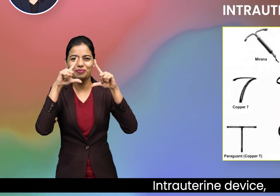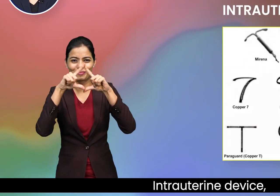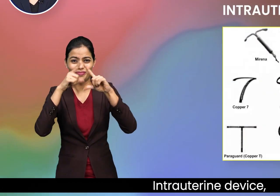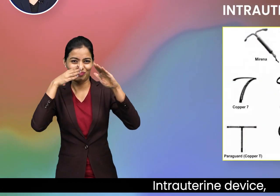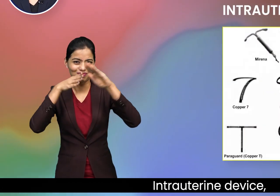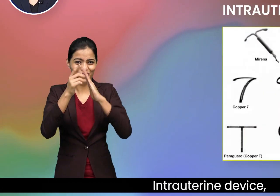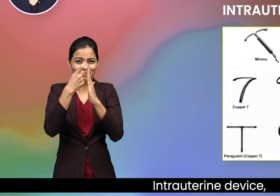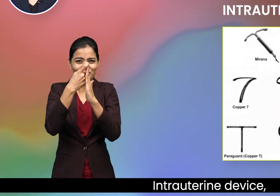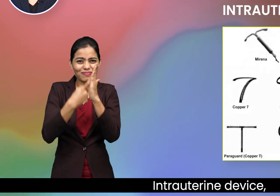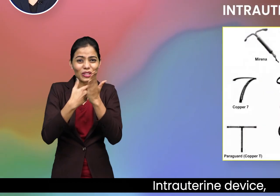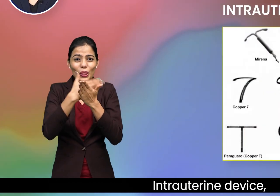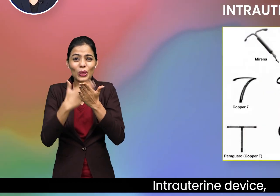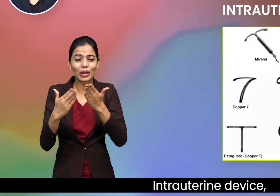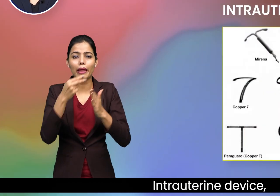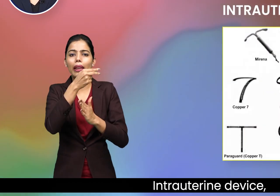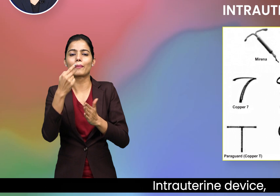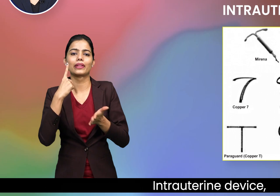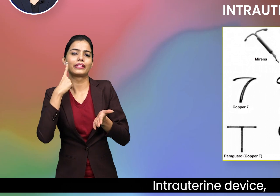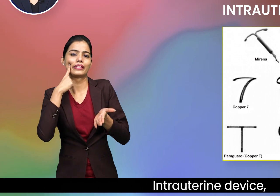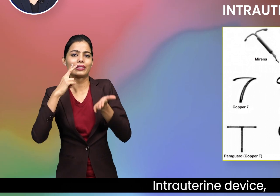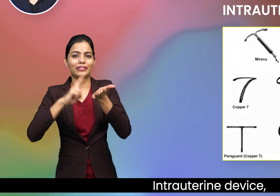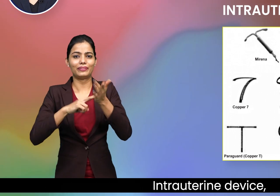intrauterine device,